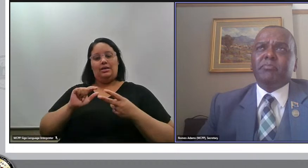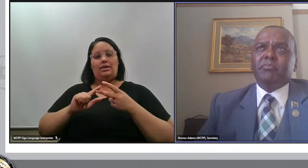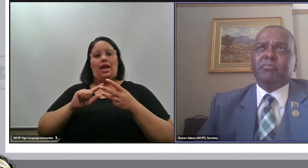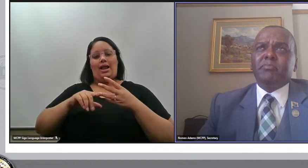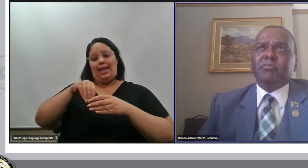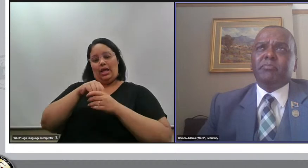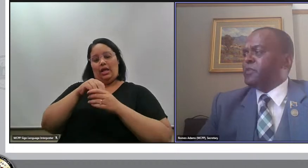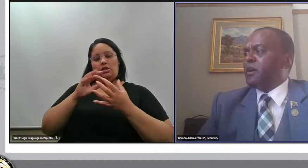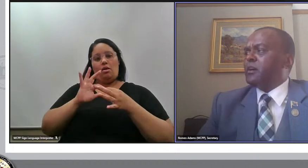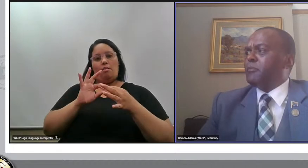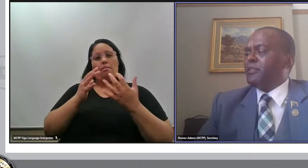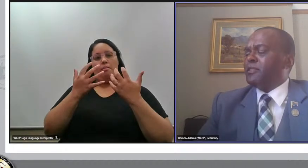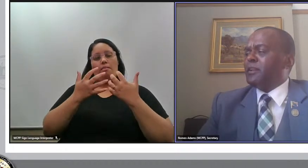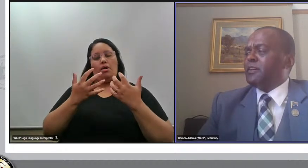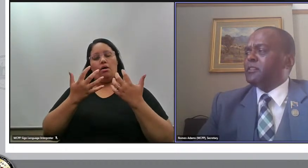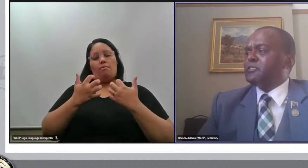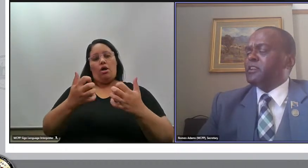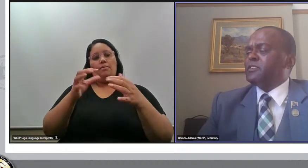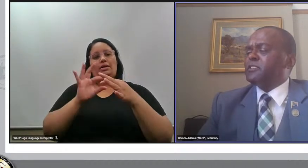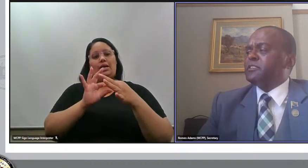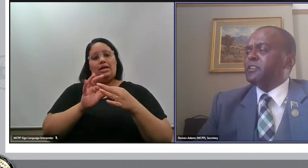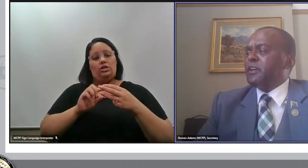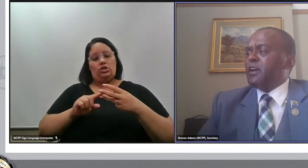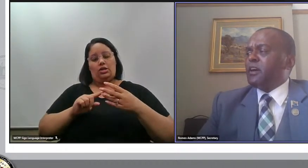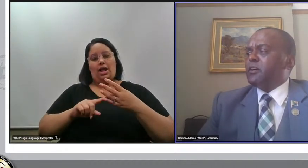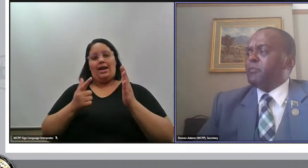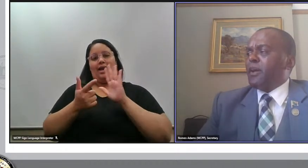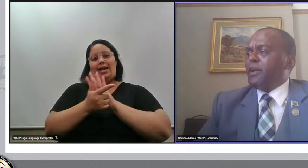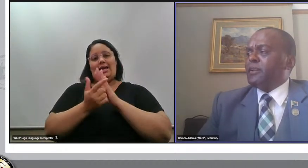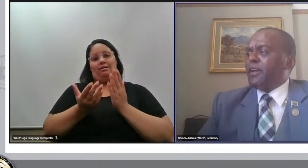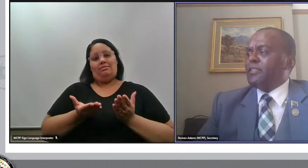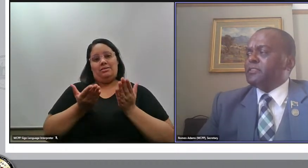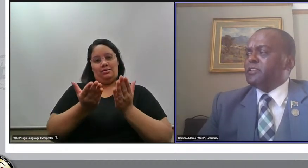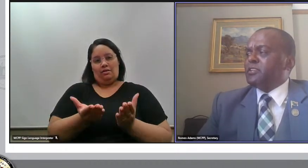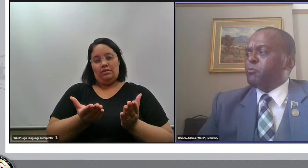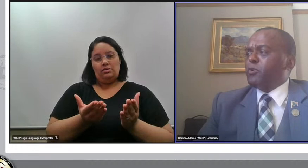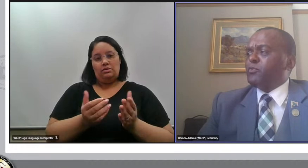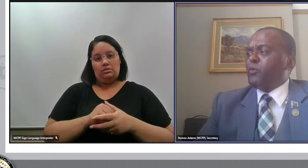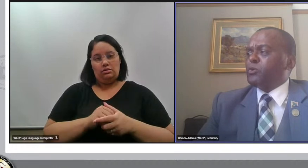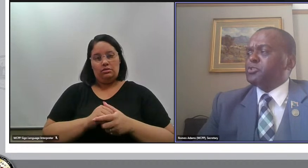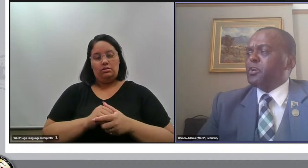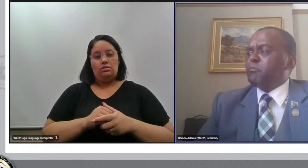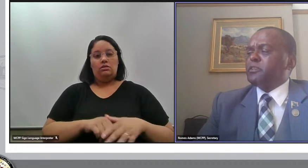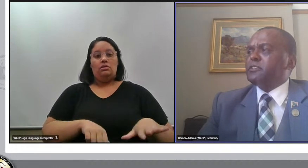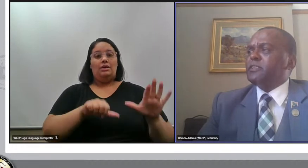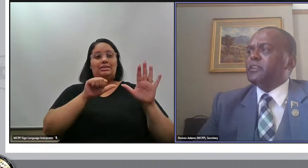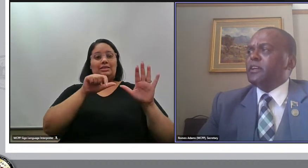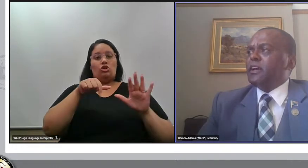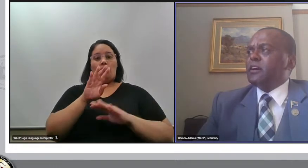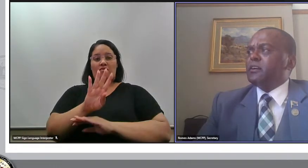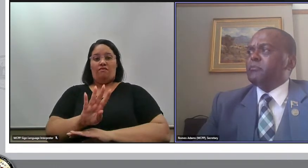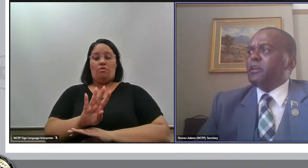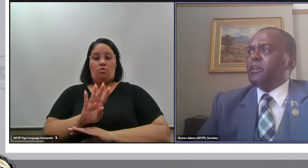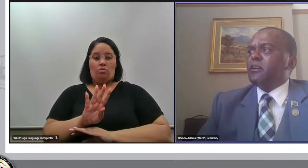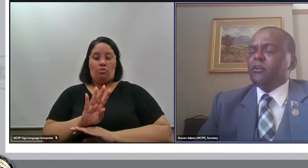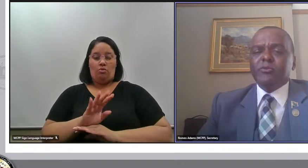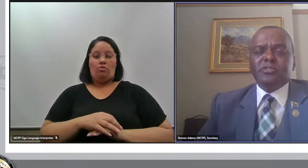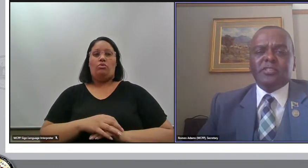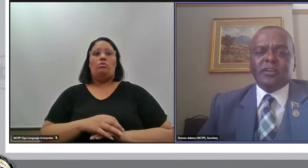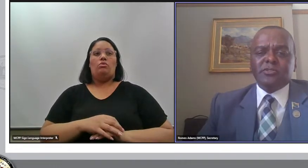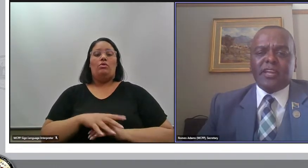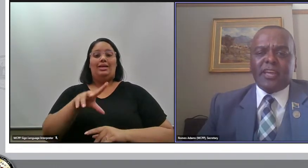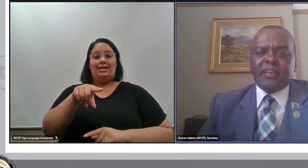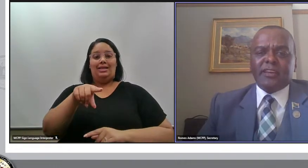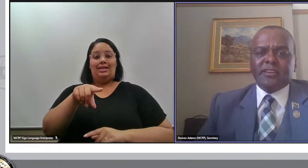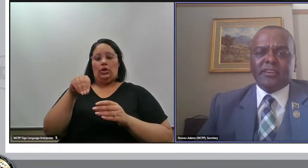inter-parliamentary relations and the legal services. And the 6.4, Chairperson,